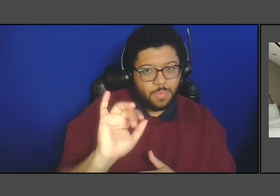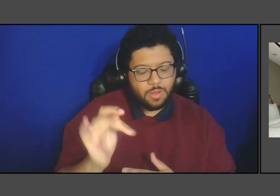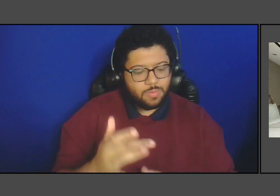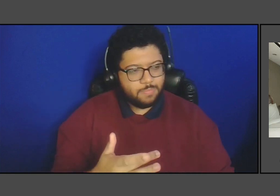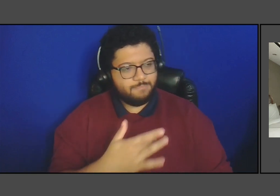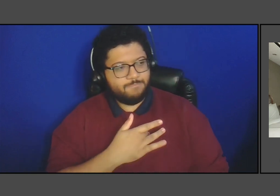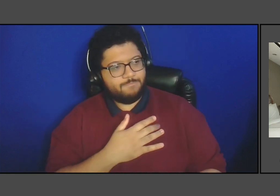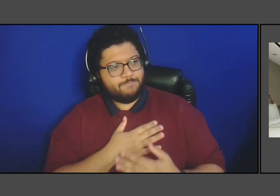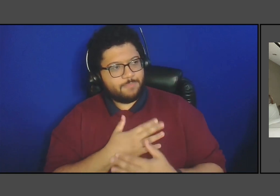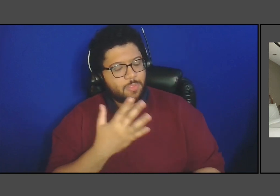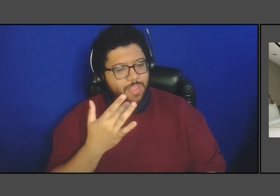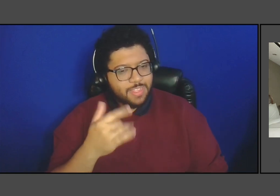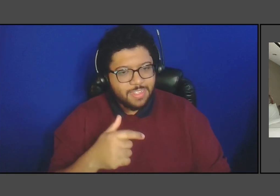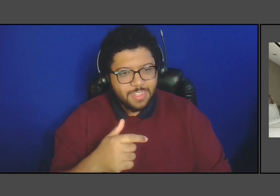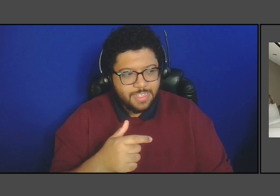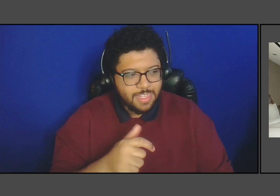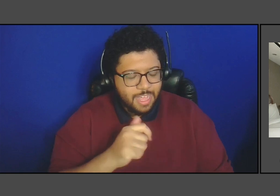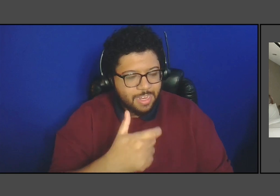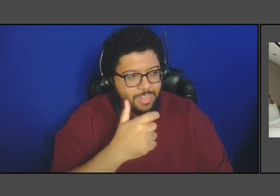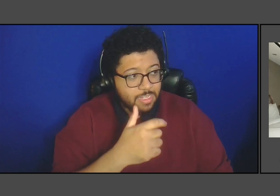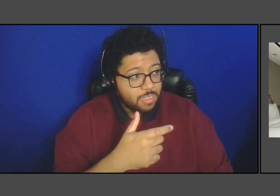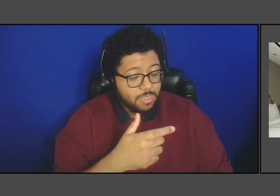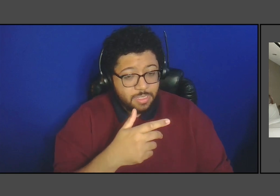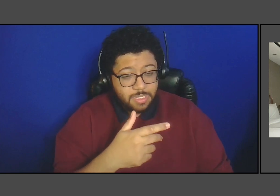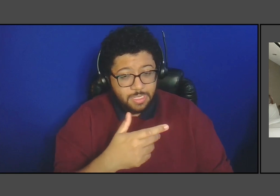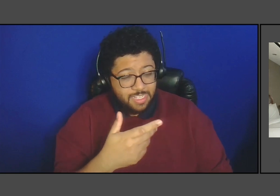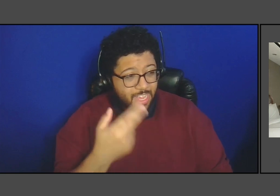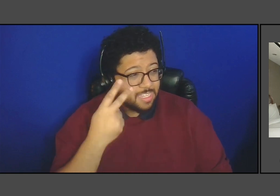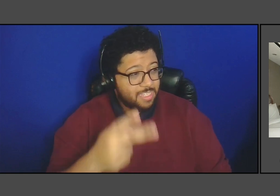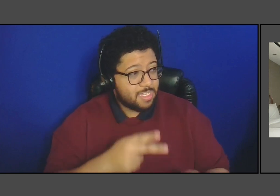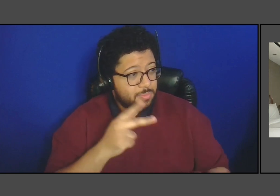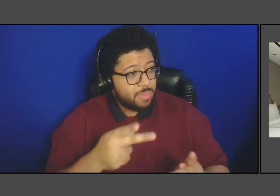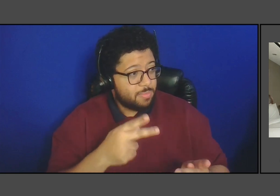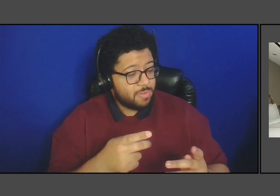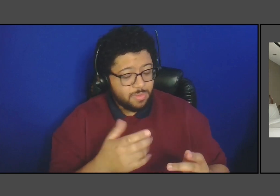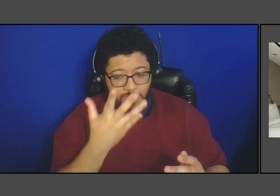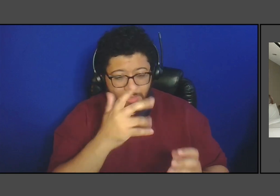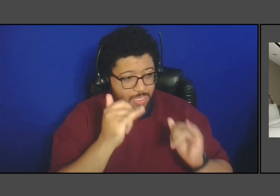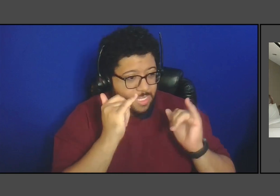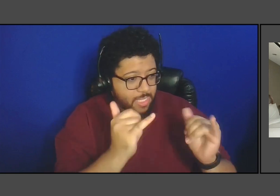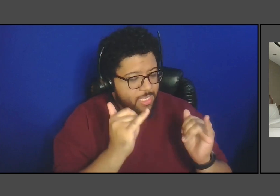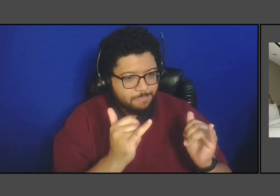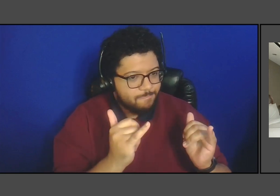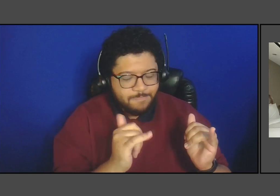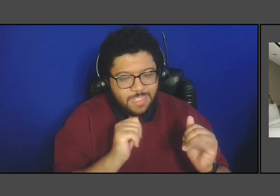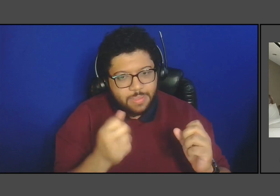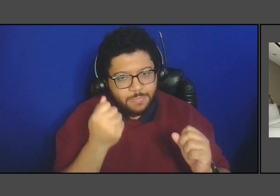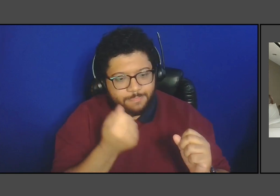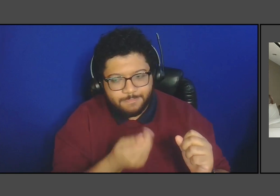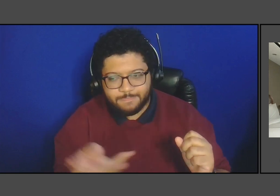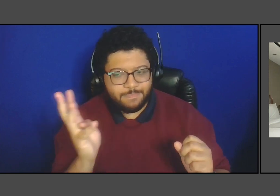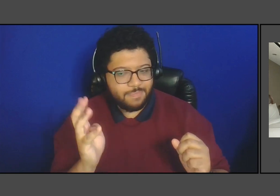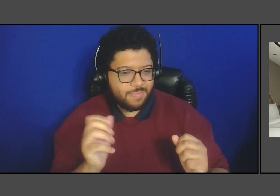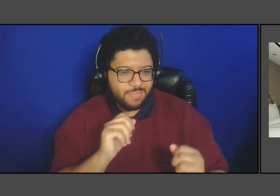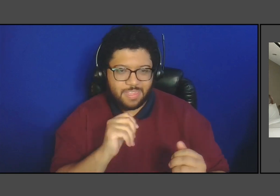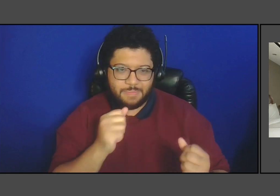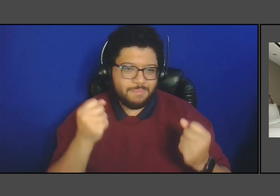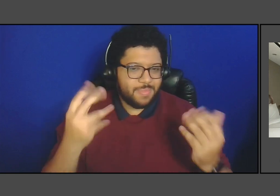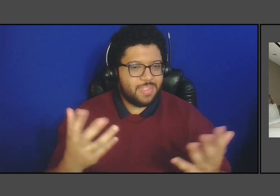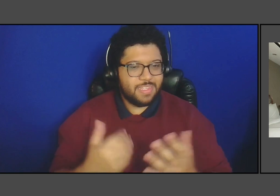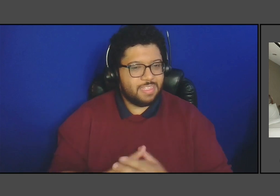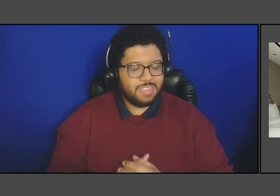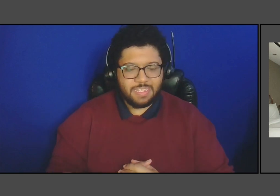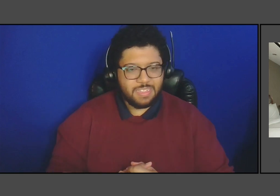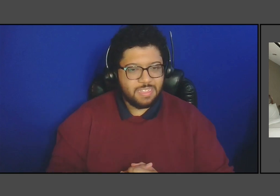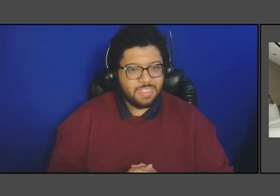many people reflected on in film, the way that others would in the mainstream stuff like Zoot Suit and